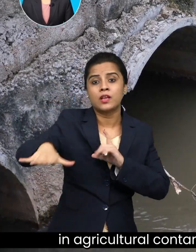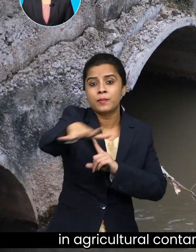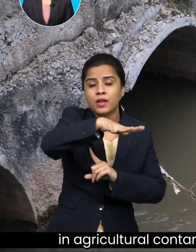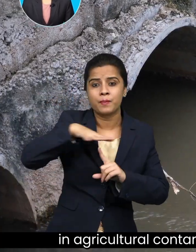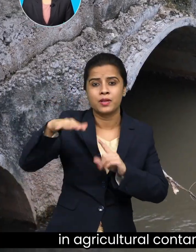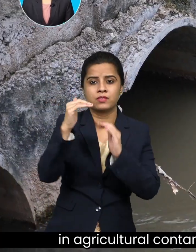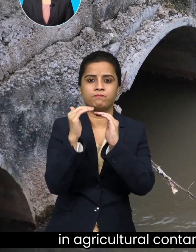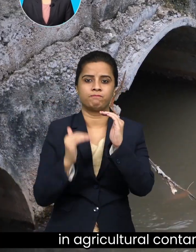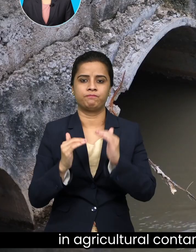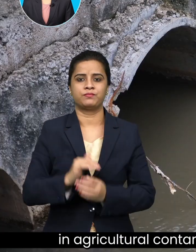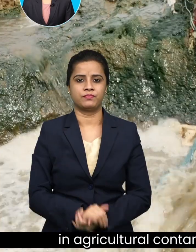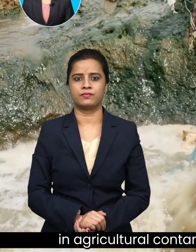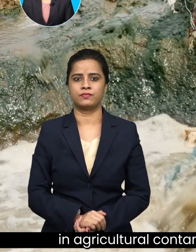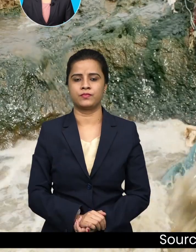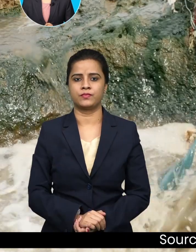degradation.